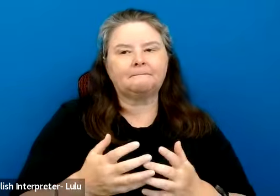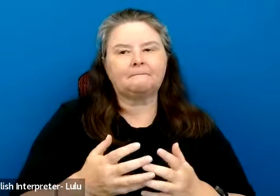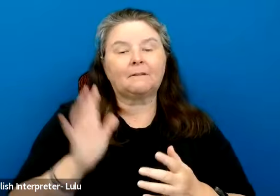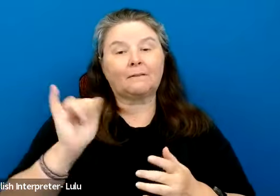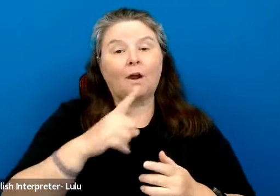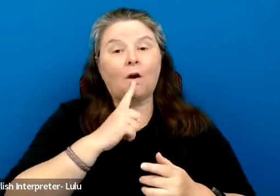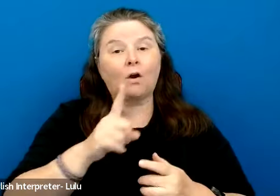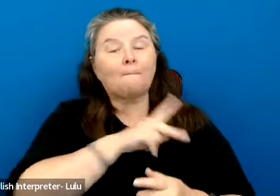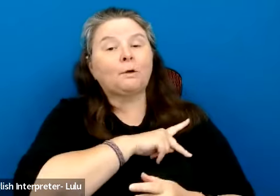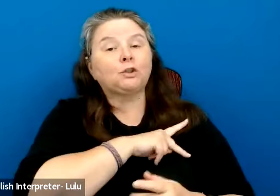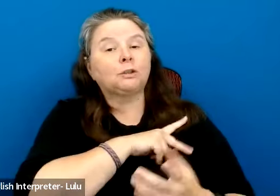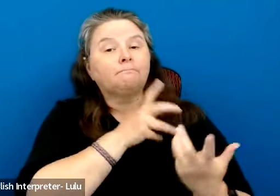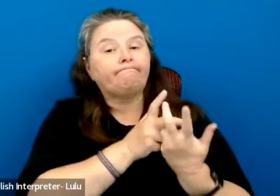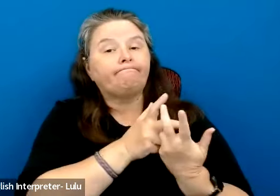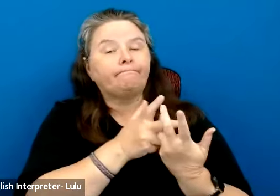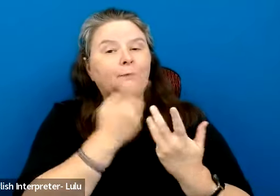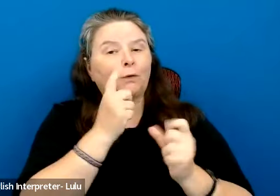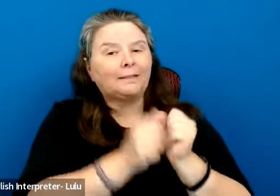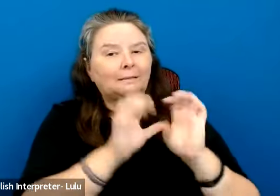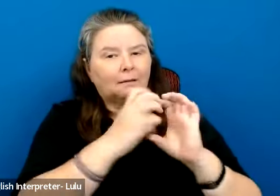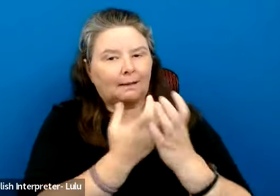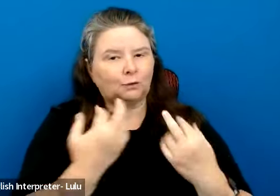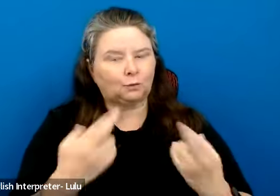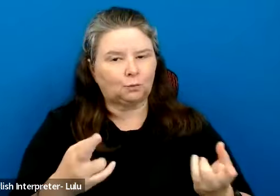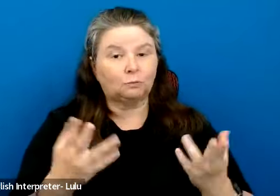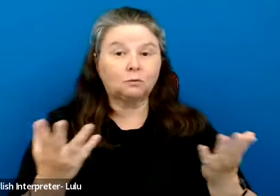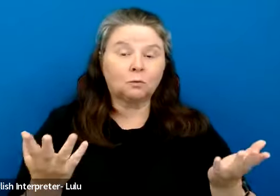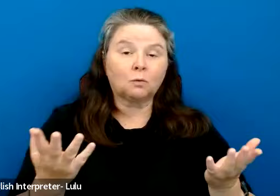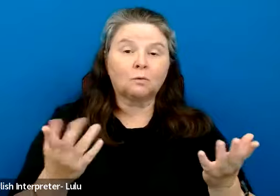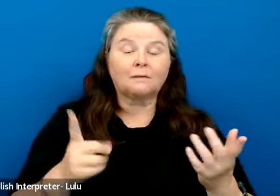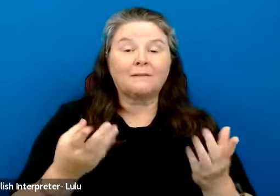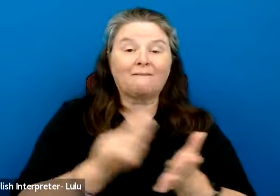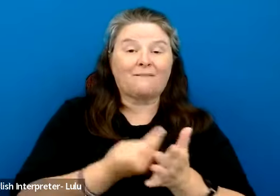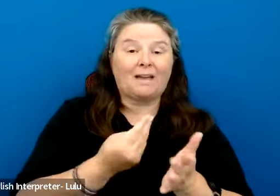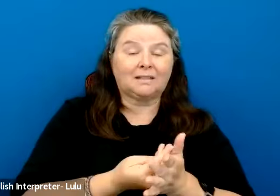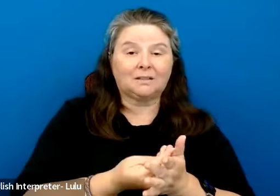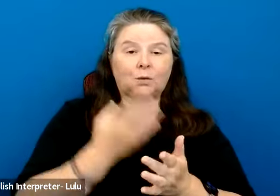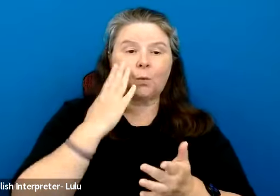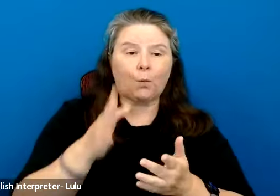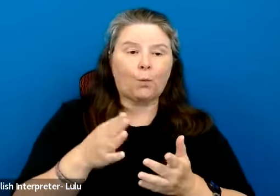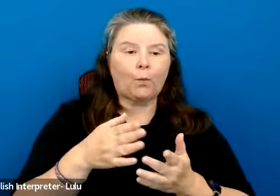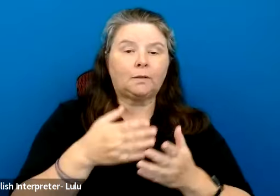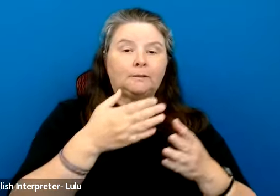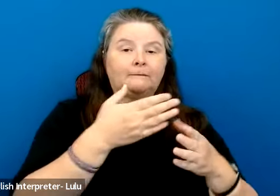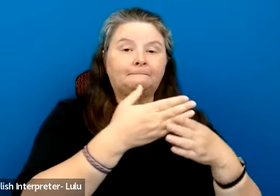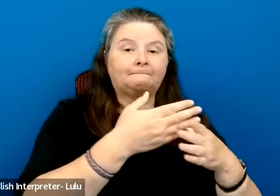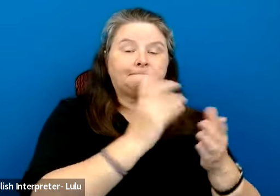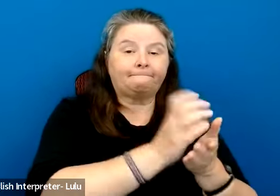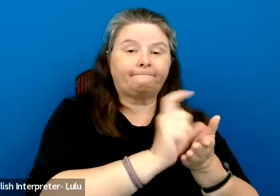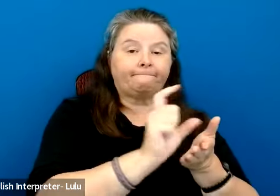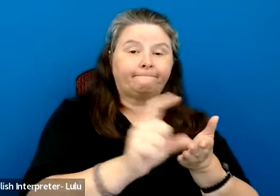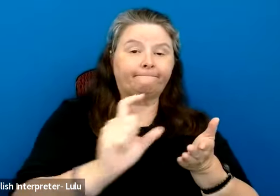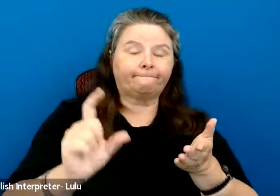that are personalized for each classroom. So the funds will be distributed hopefully later this